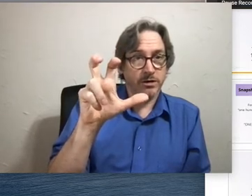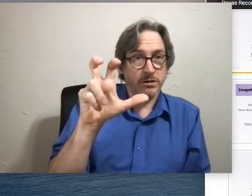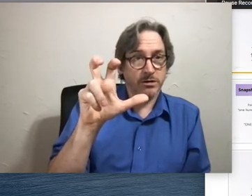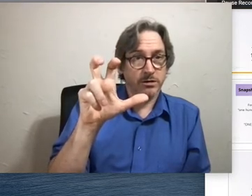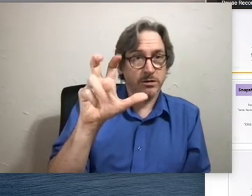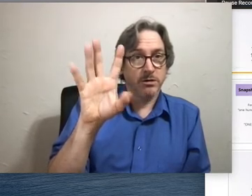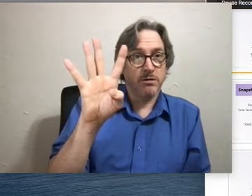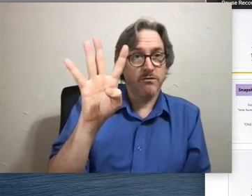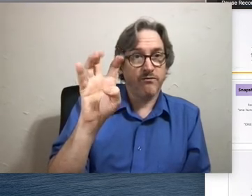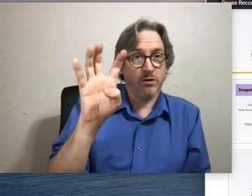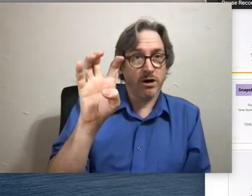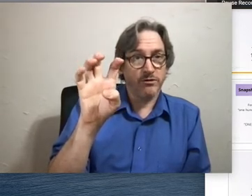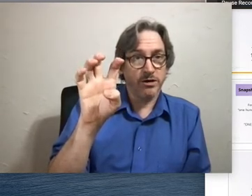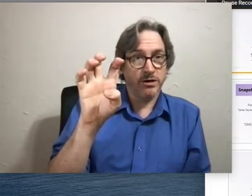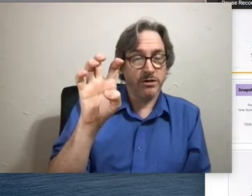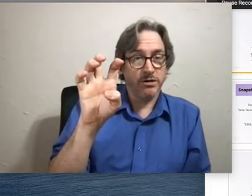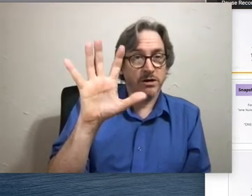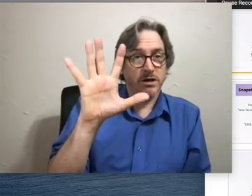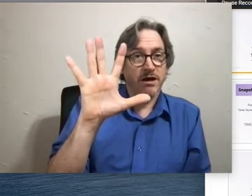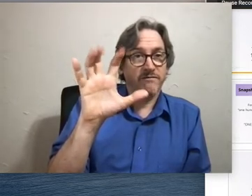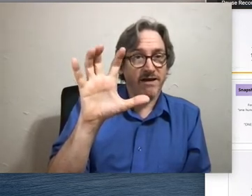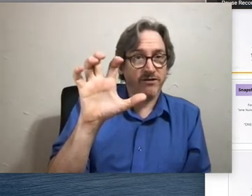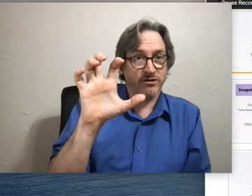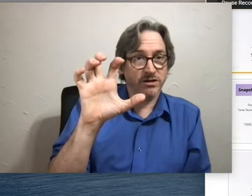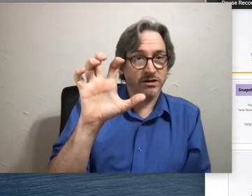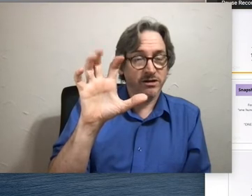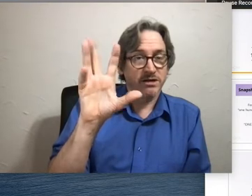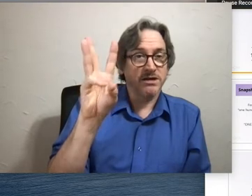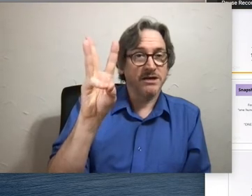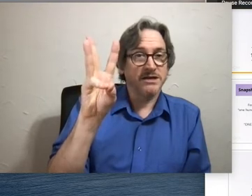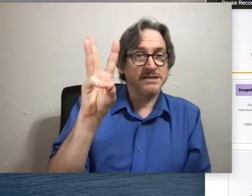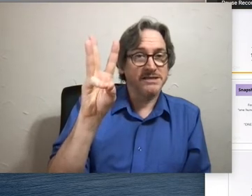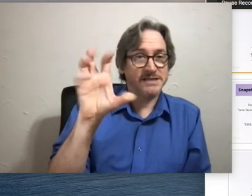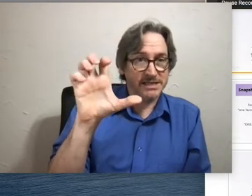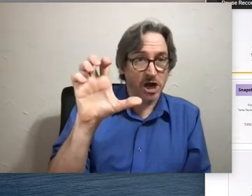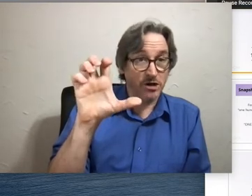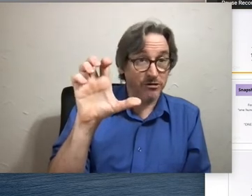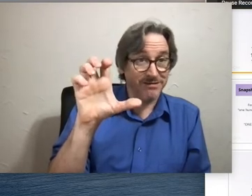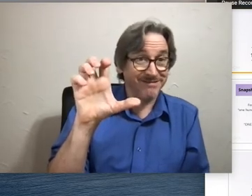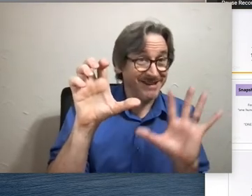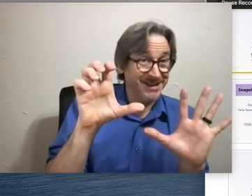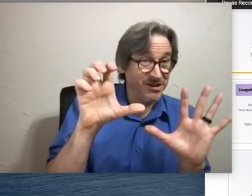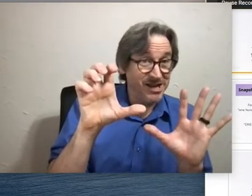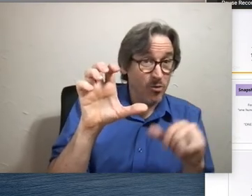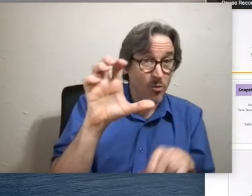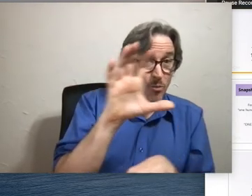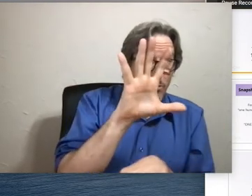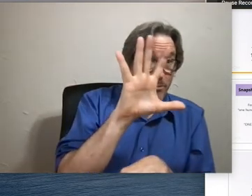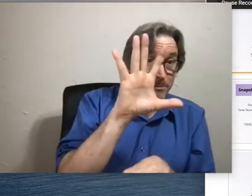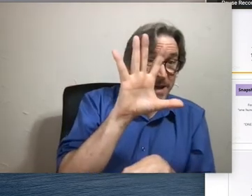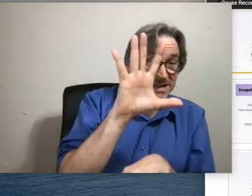300, 400, 500, 600.